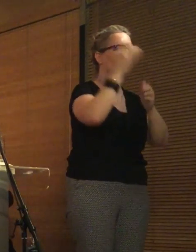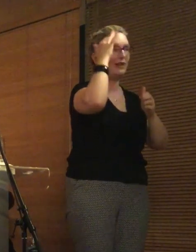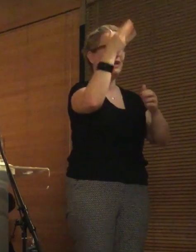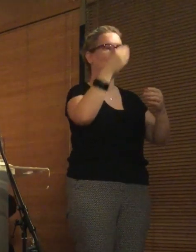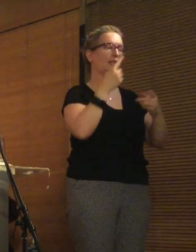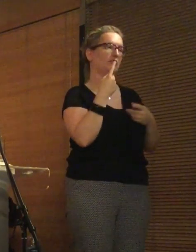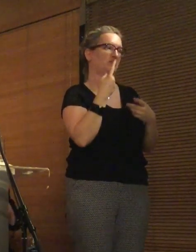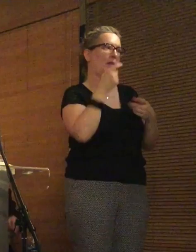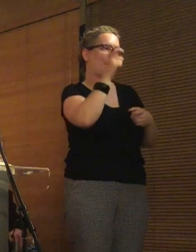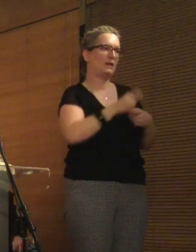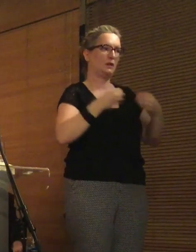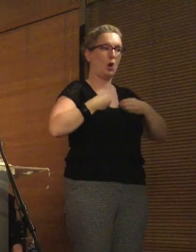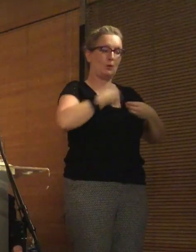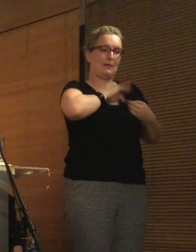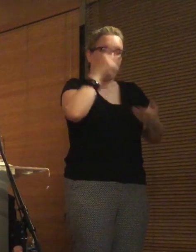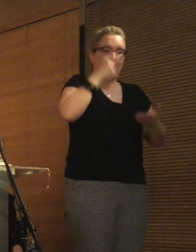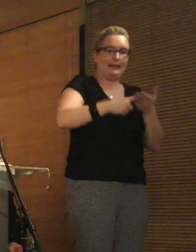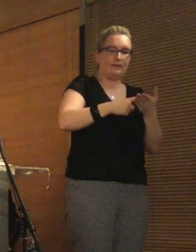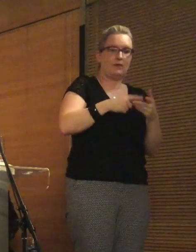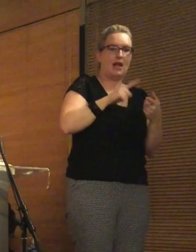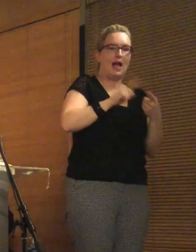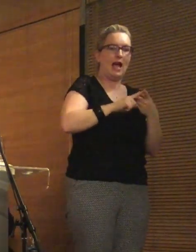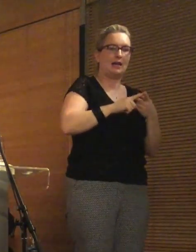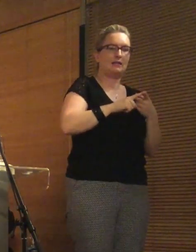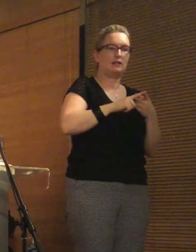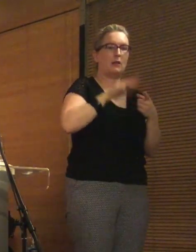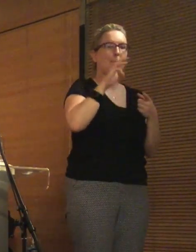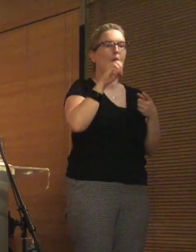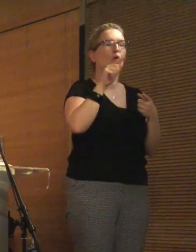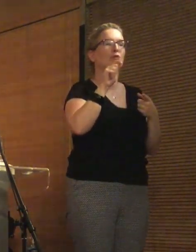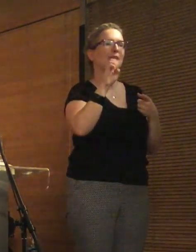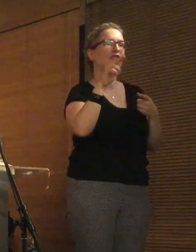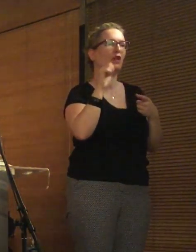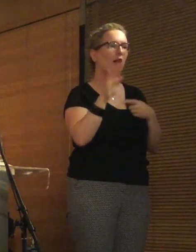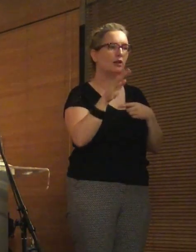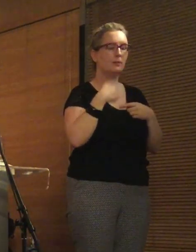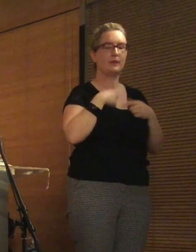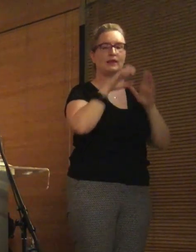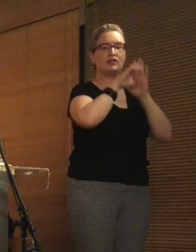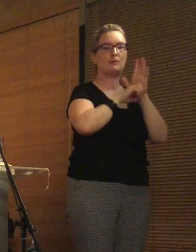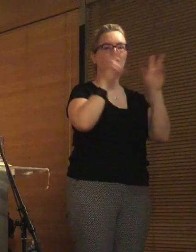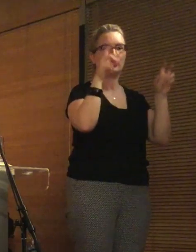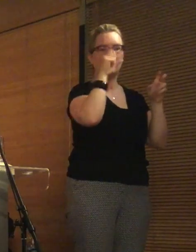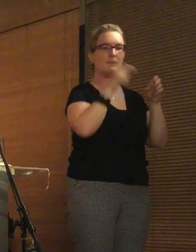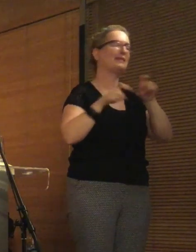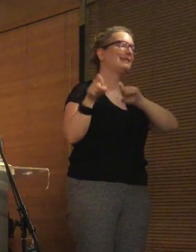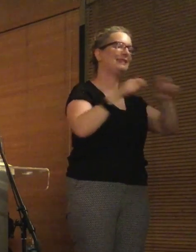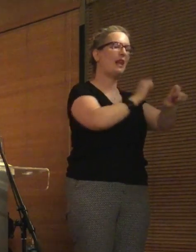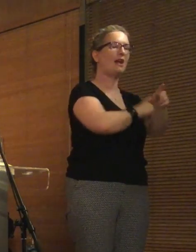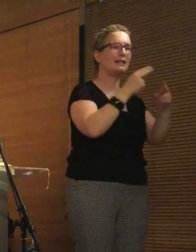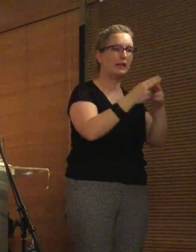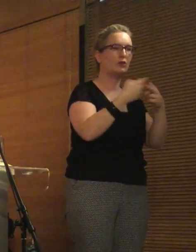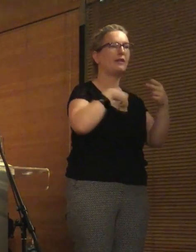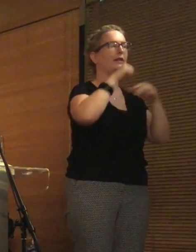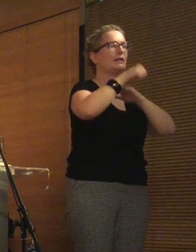one's self-belief and one's potential. The chapter is called Still Locked Out, The Experience of